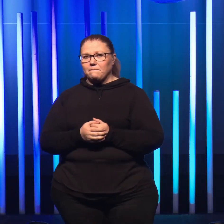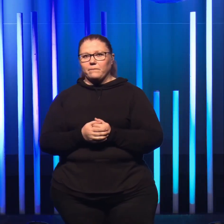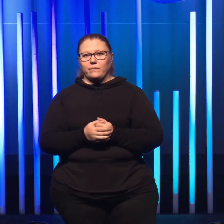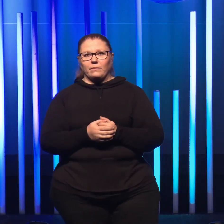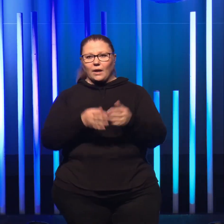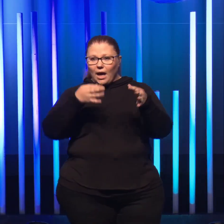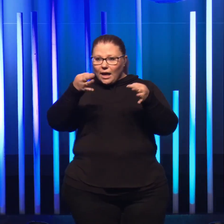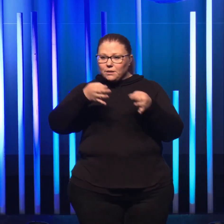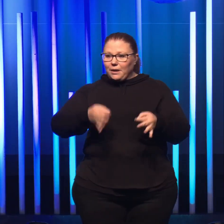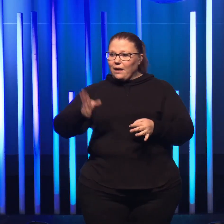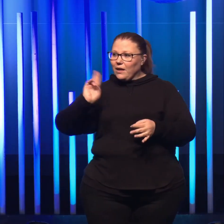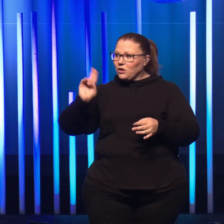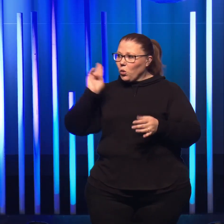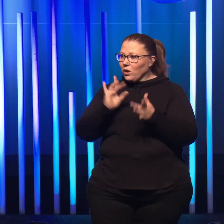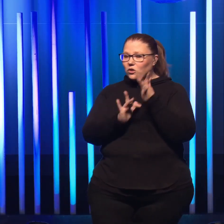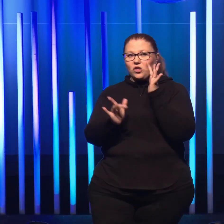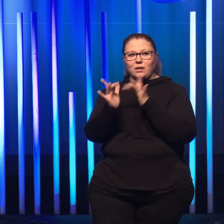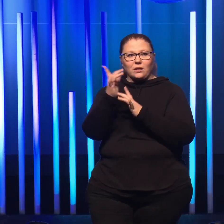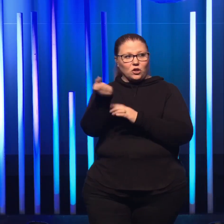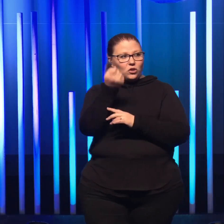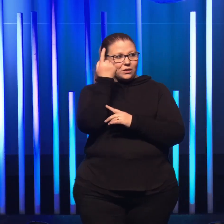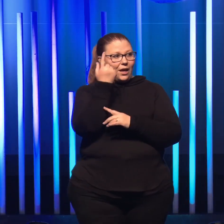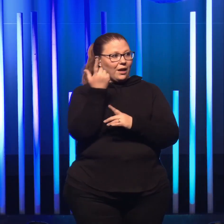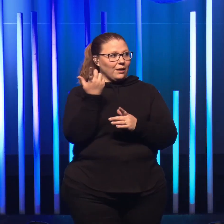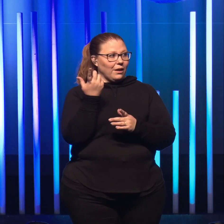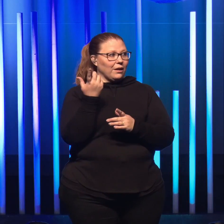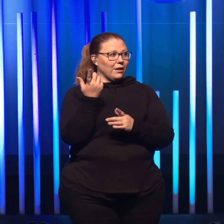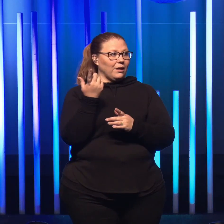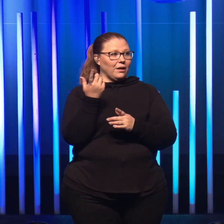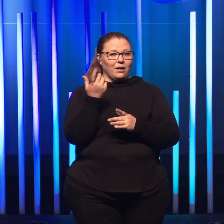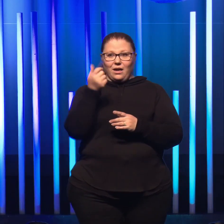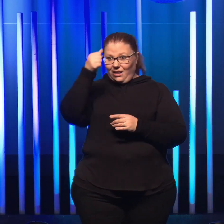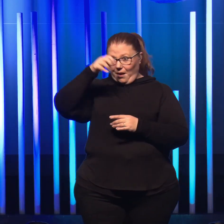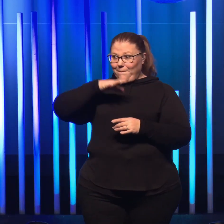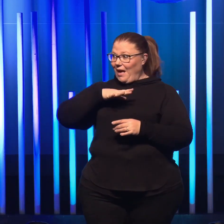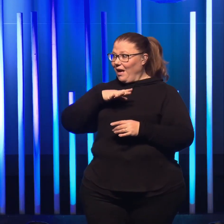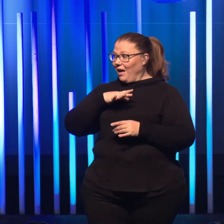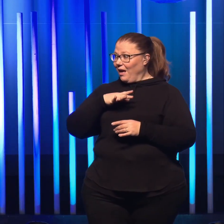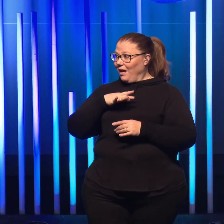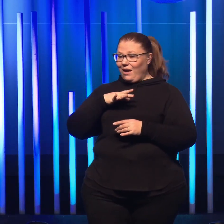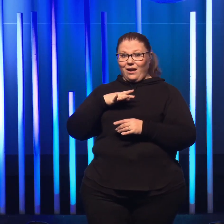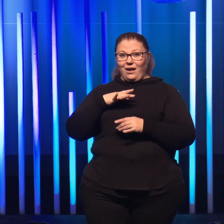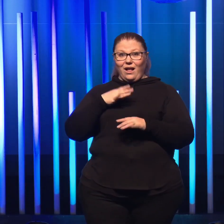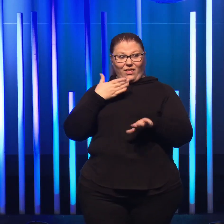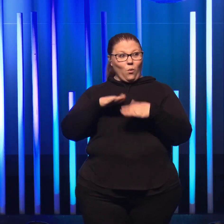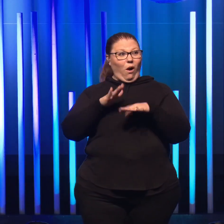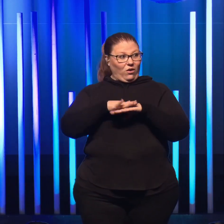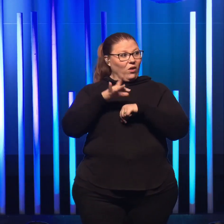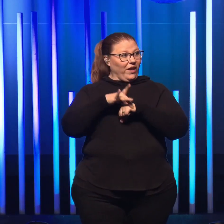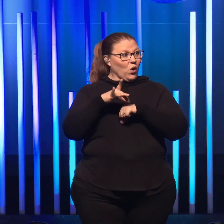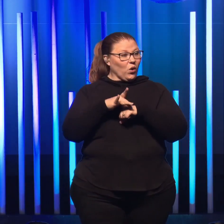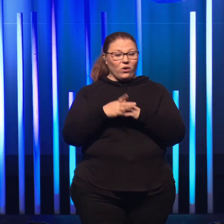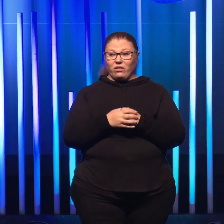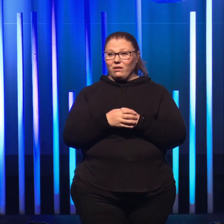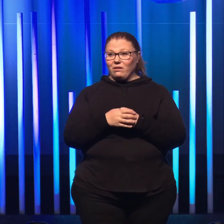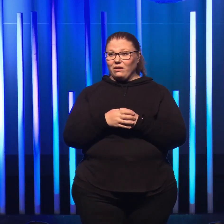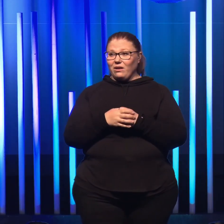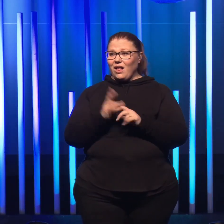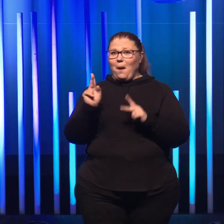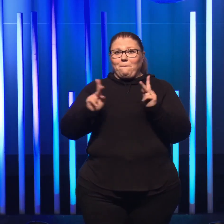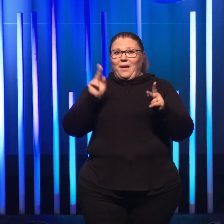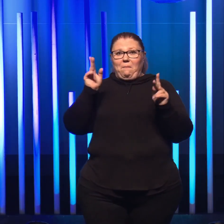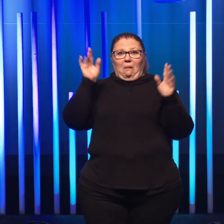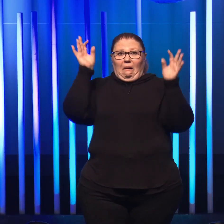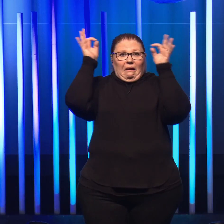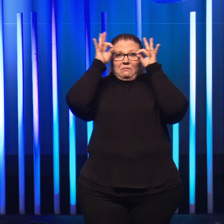Explaining the historical Jesus, understanding the guy who walked around when people had no concept or